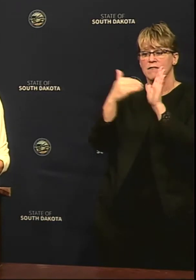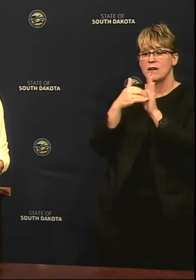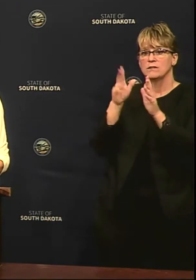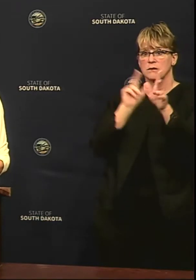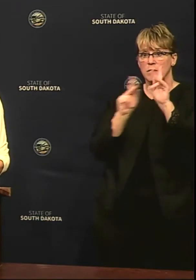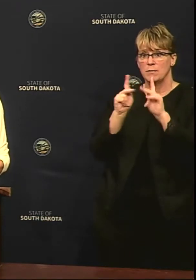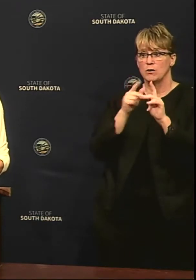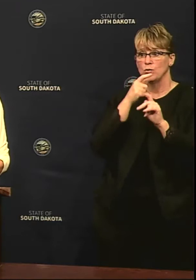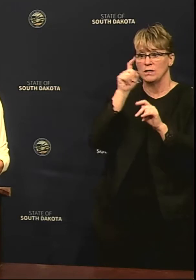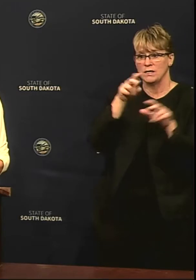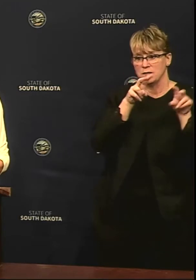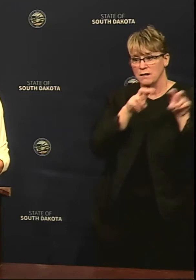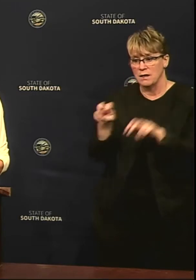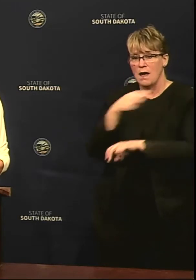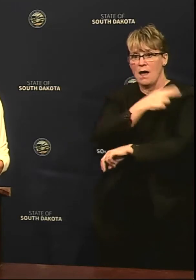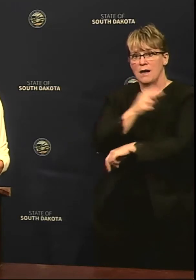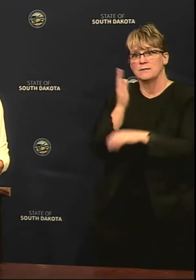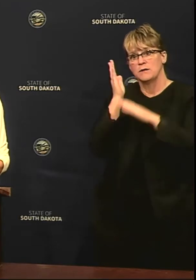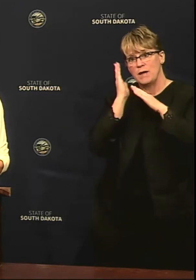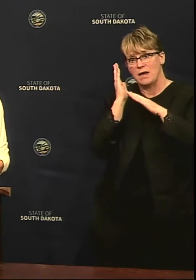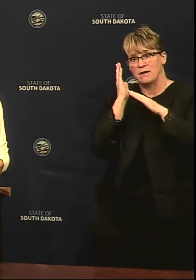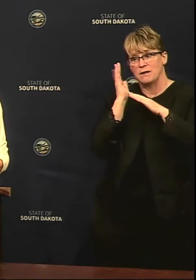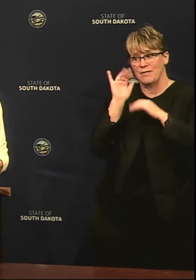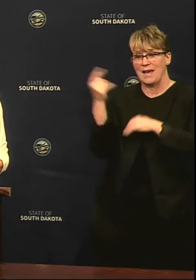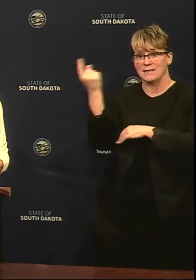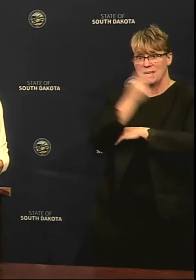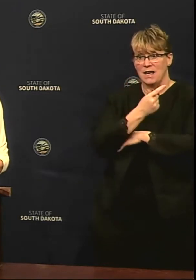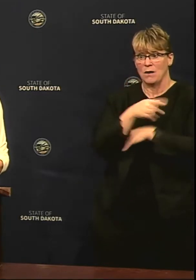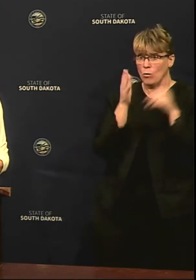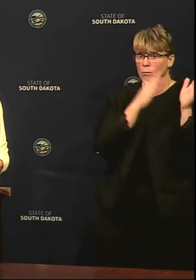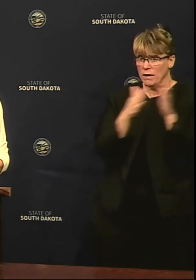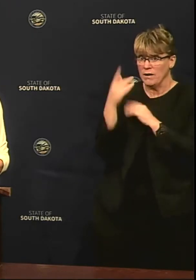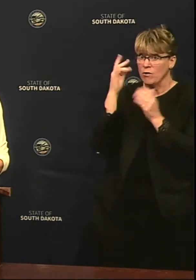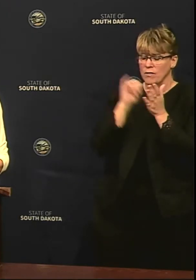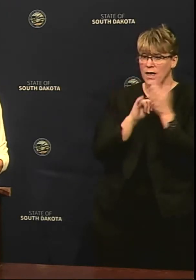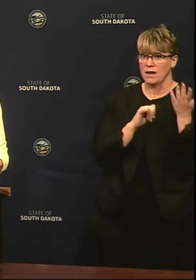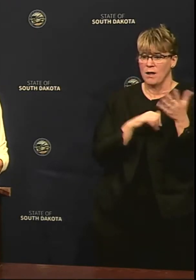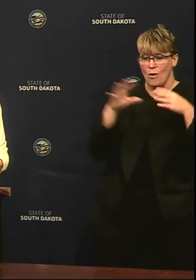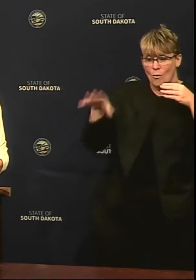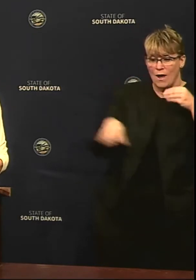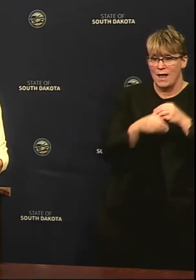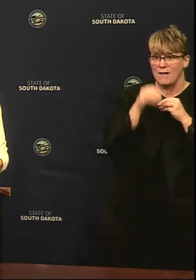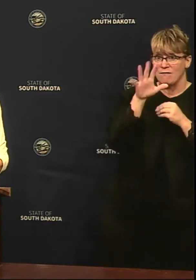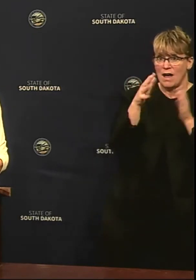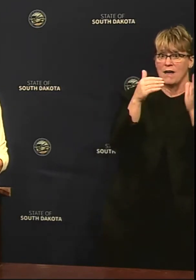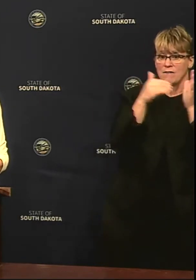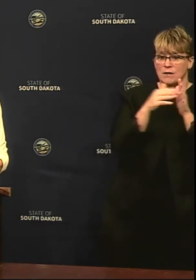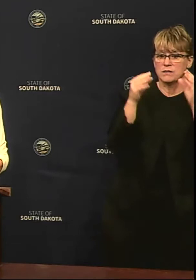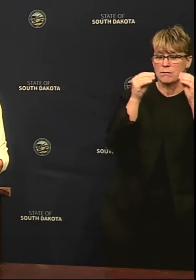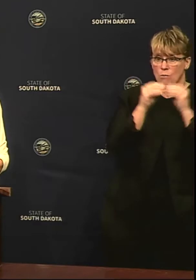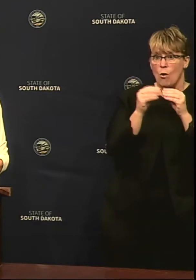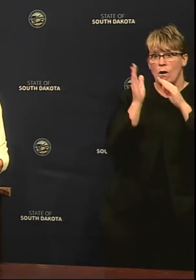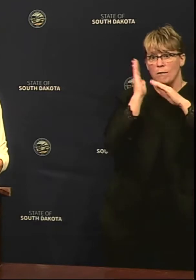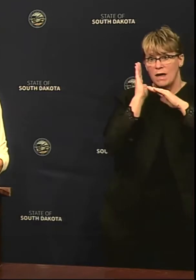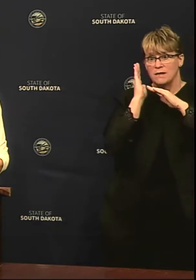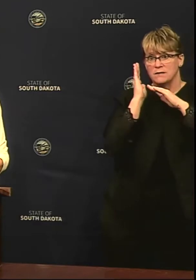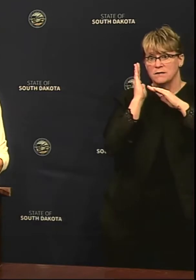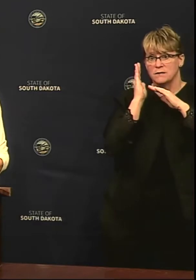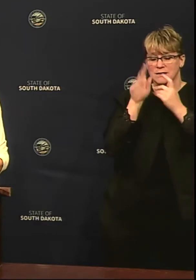people that will need hospital beds that day because of the virus. That's what we're planning for. We're adding 5,000 more beds specifically